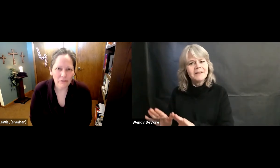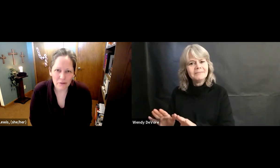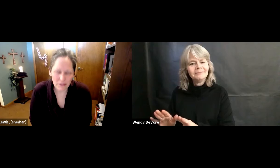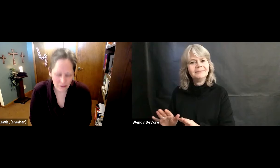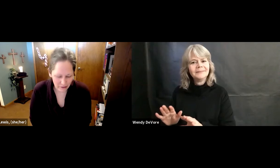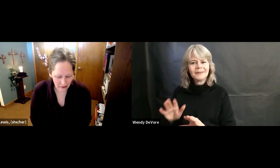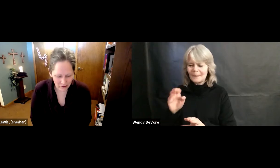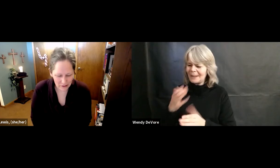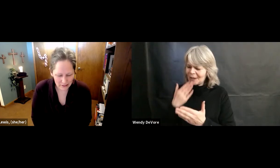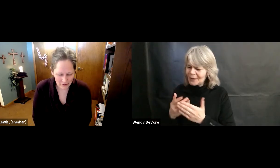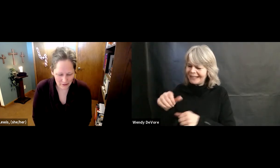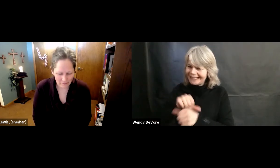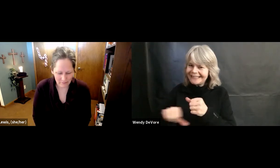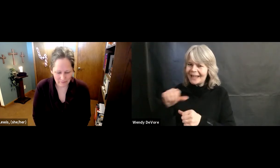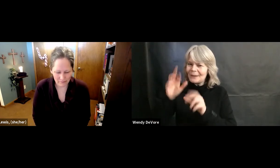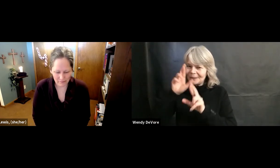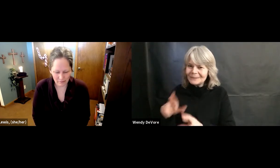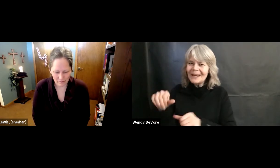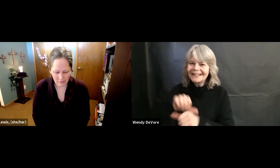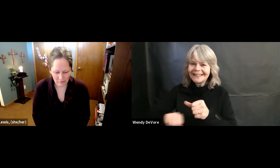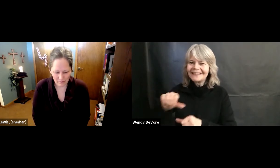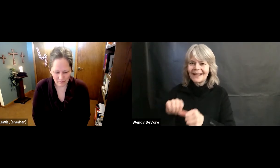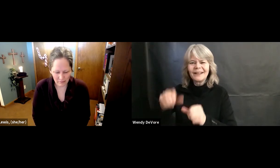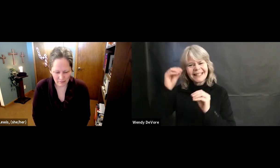Care for those little kids.